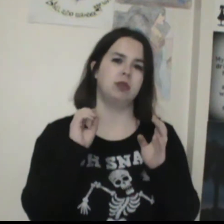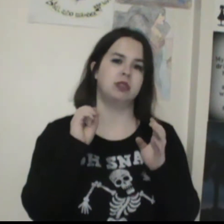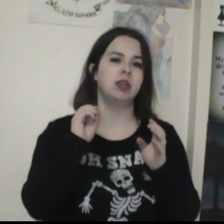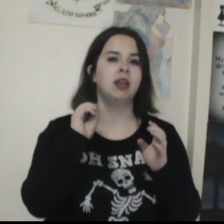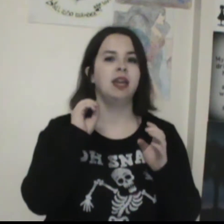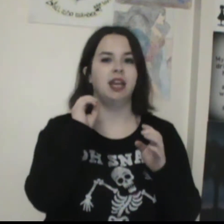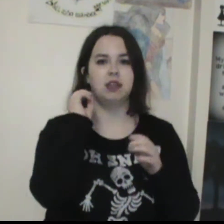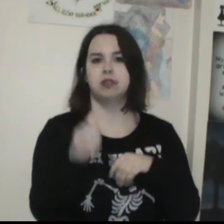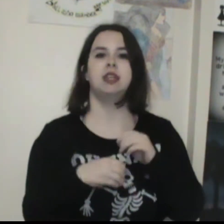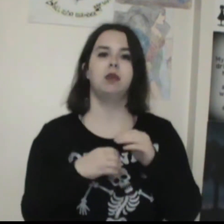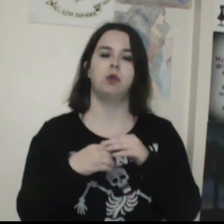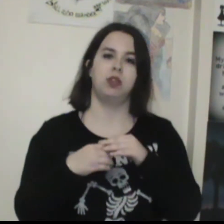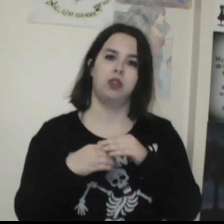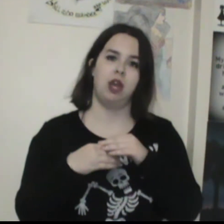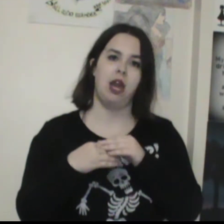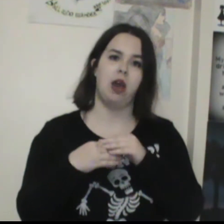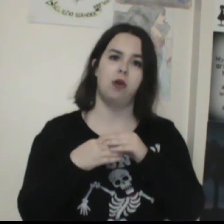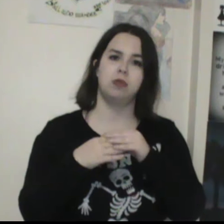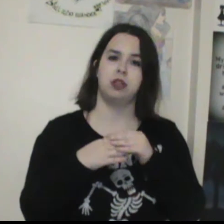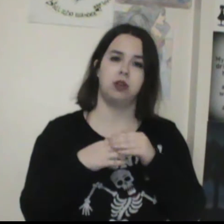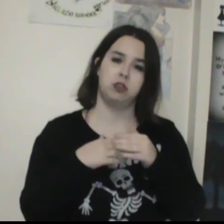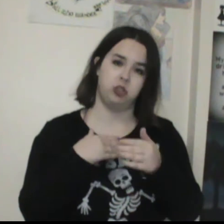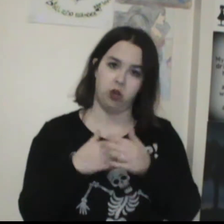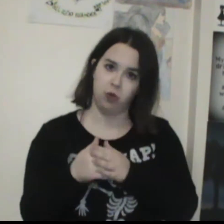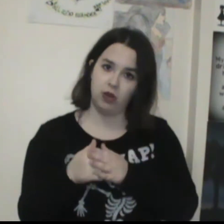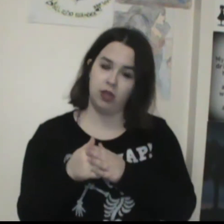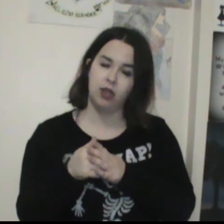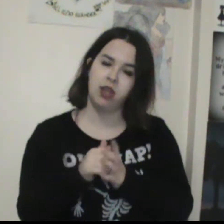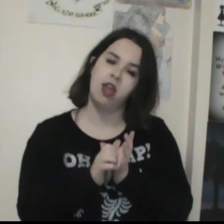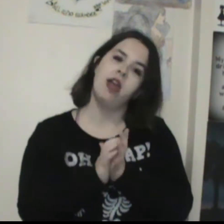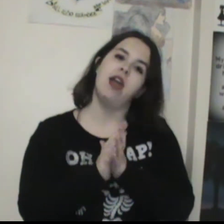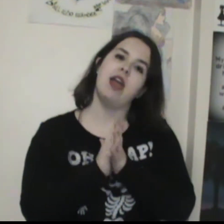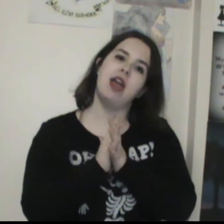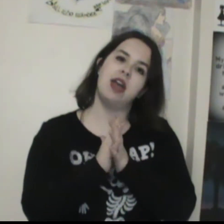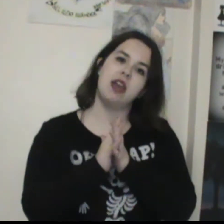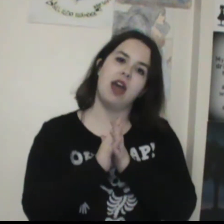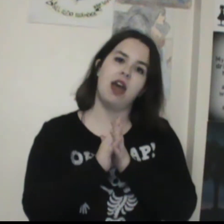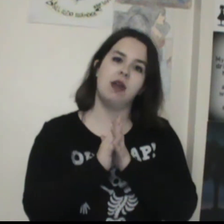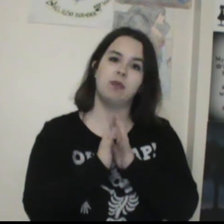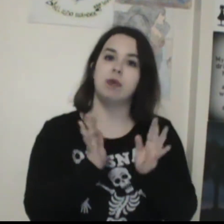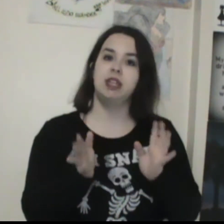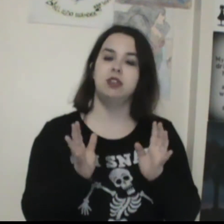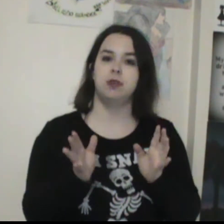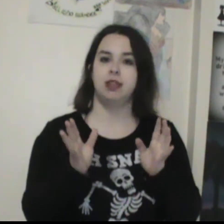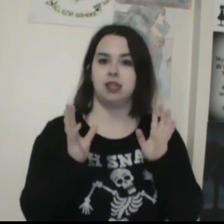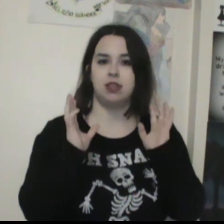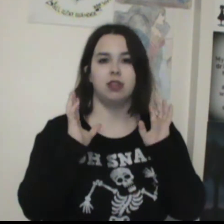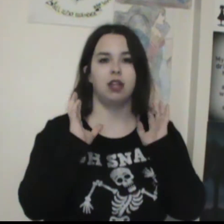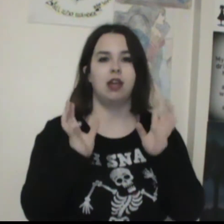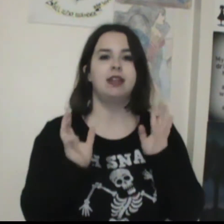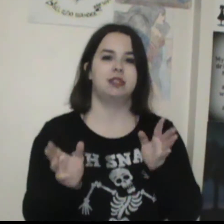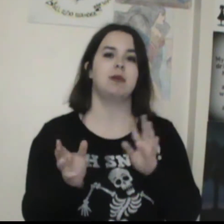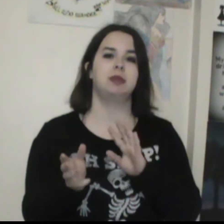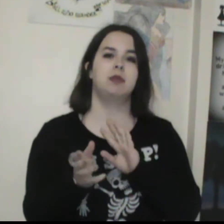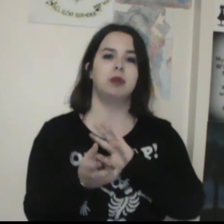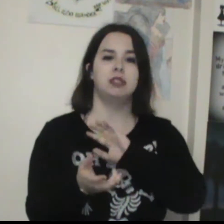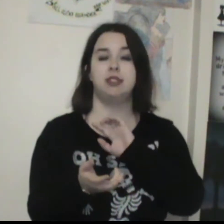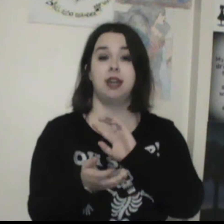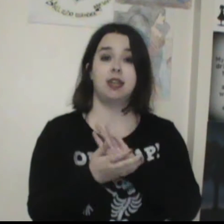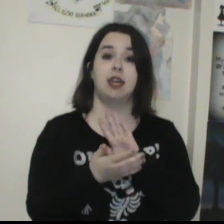was interesting with how it was all shown. And I really enjoyed that a lot of this episode was dedicated